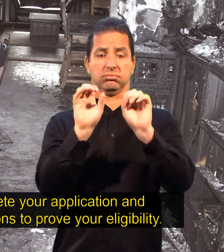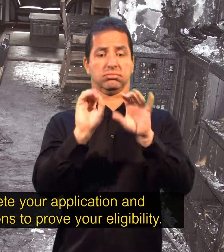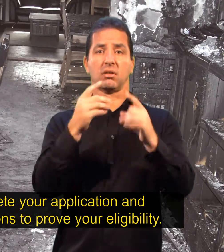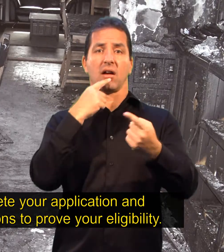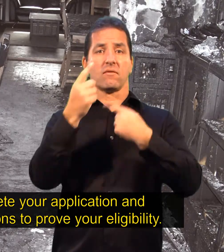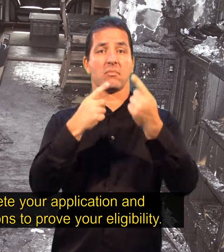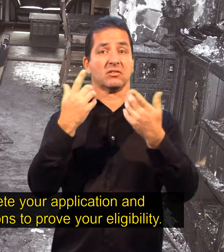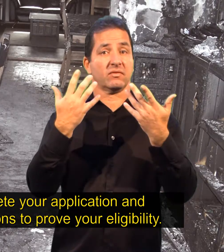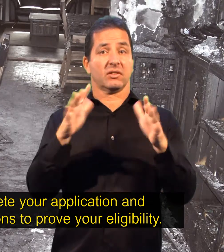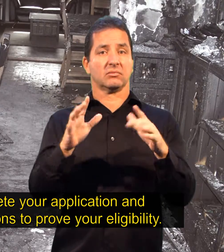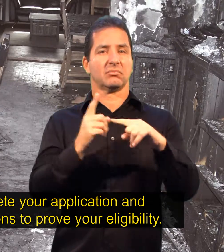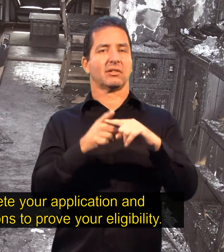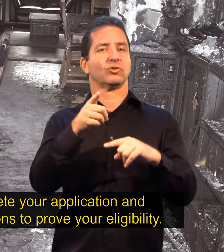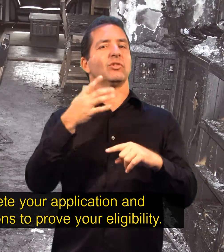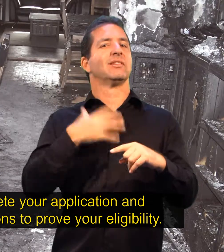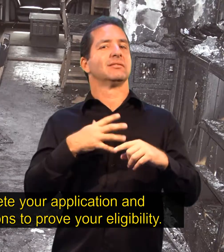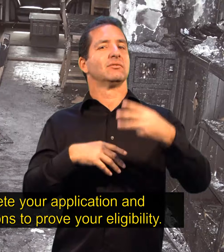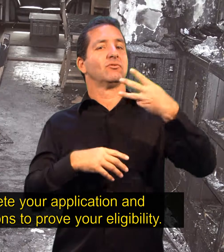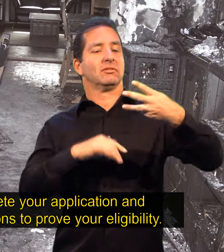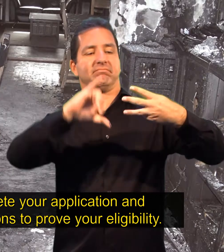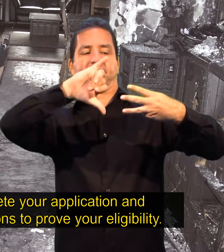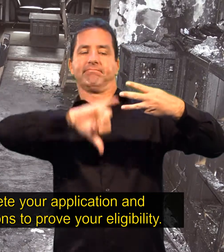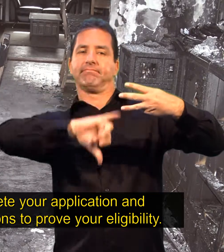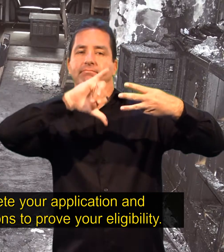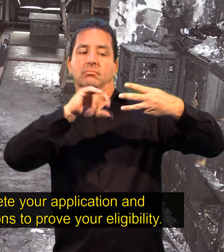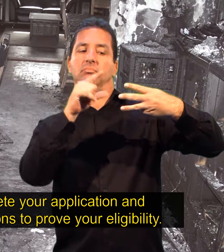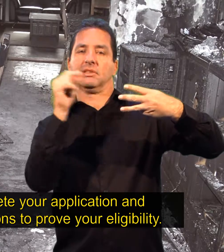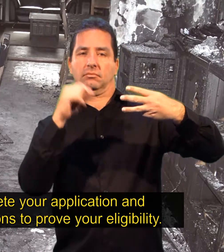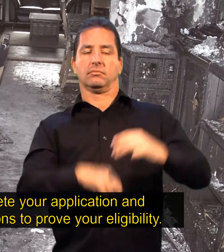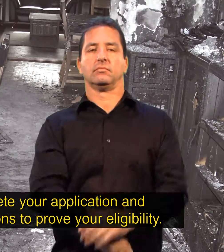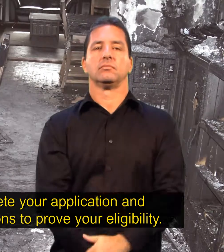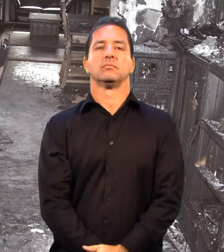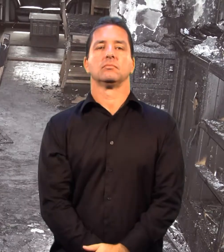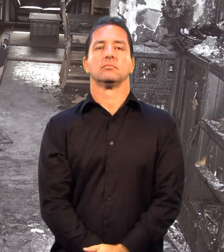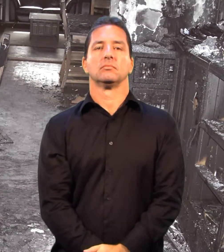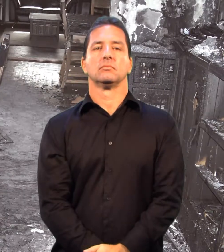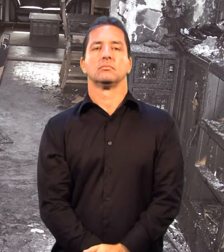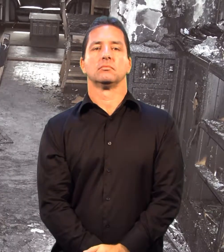your application and also one of 3 options to prove your eligibility.